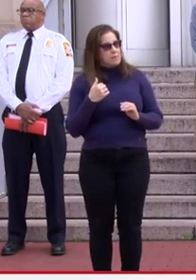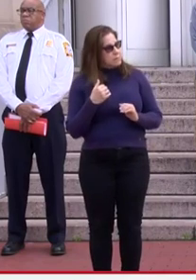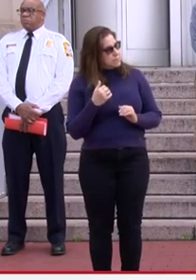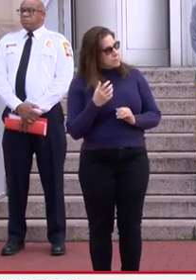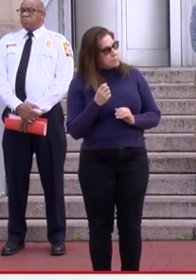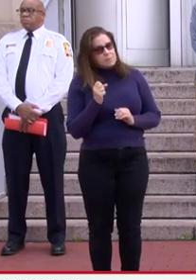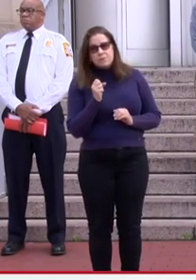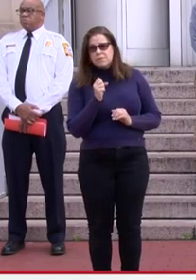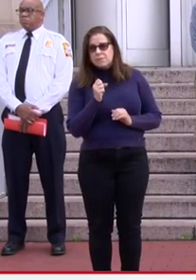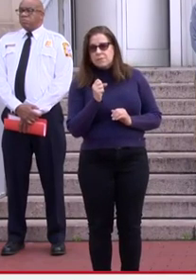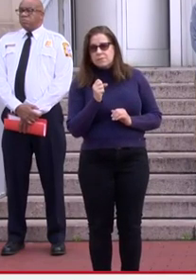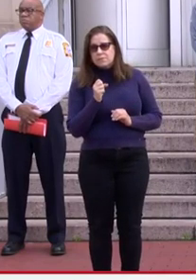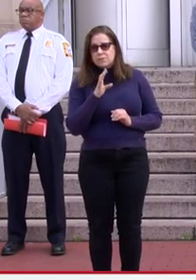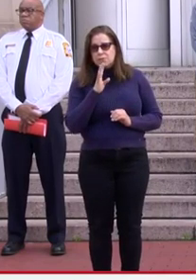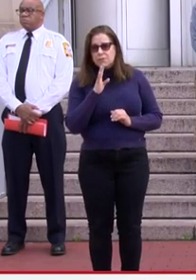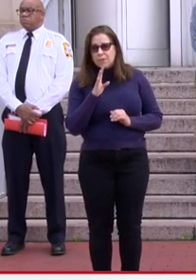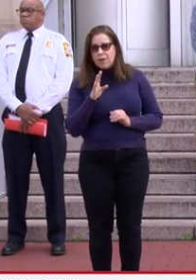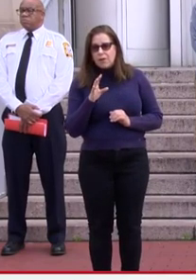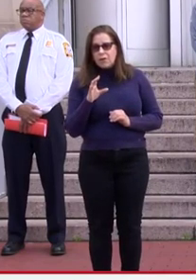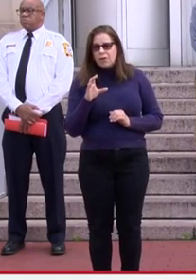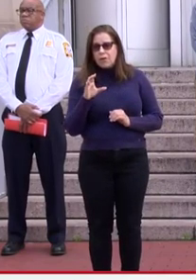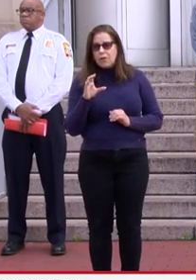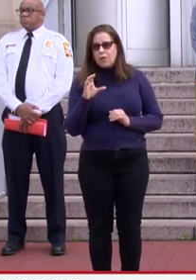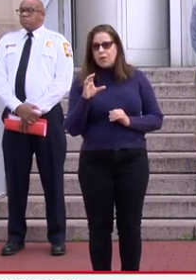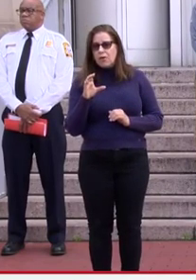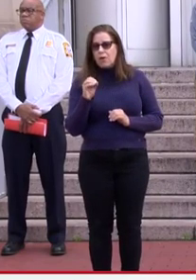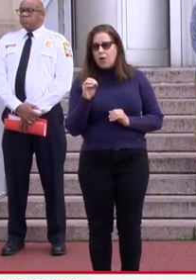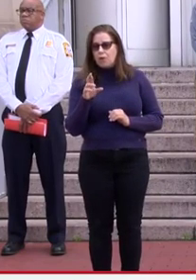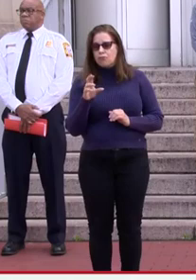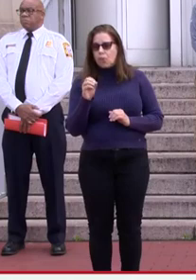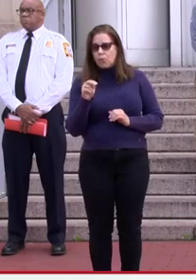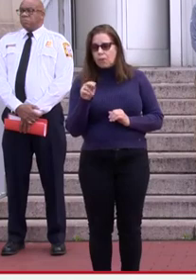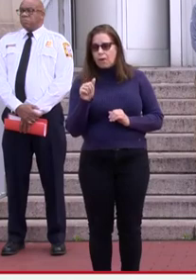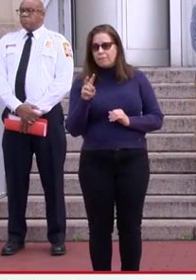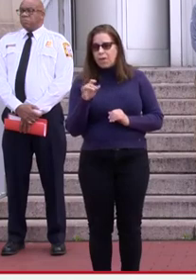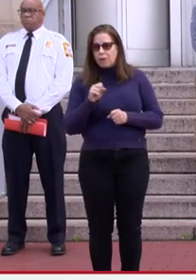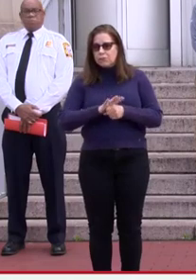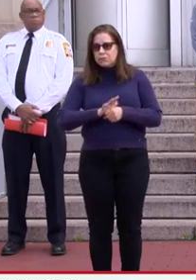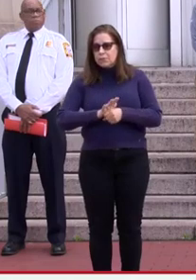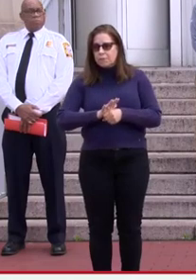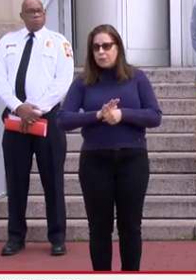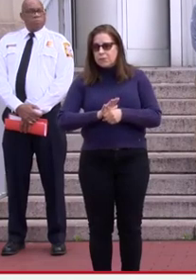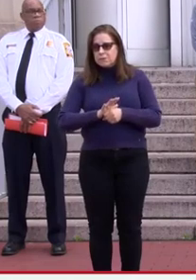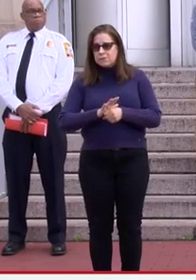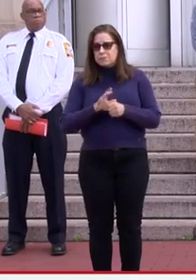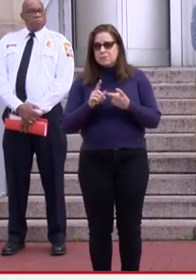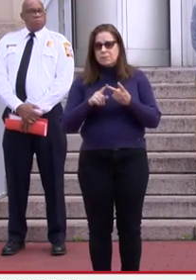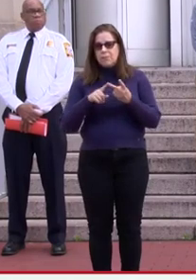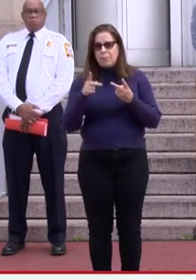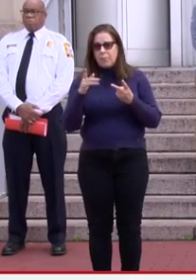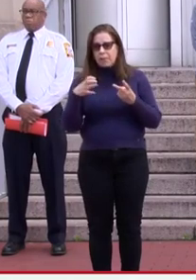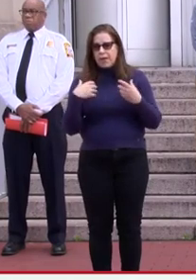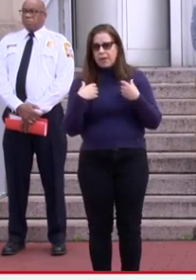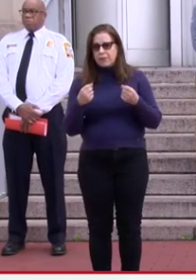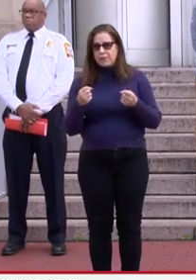as well as those with other chronic illnesses, as far as overwhelming the public health system in D.C.?